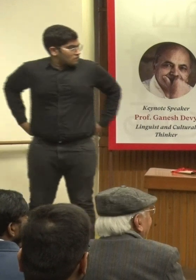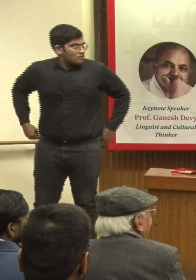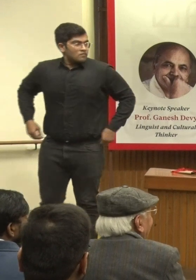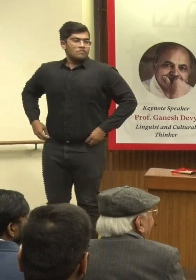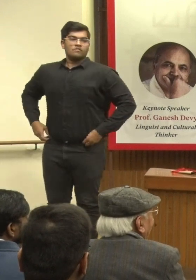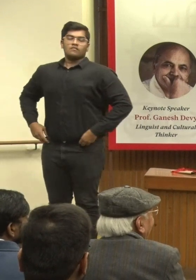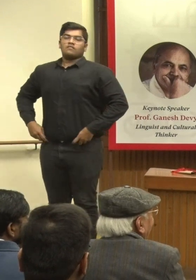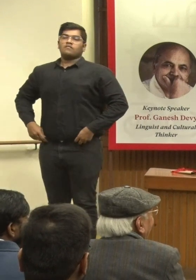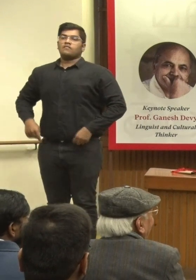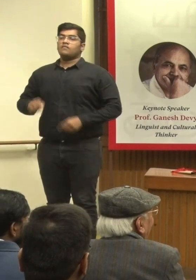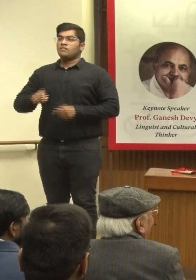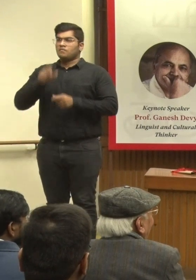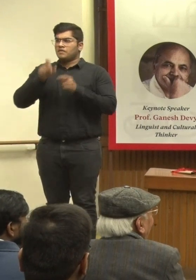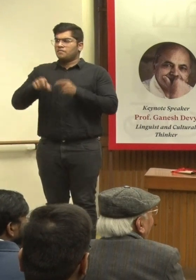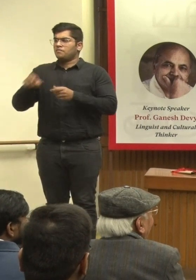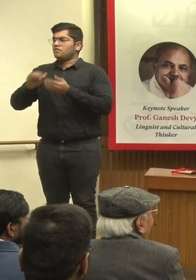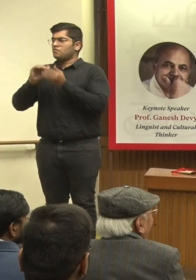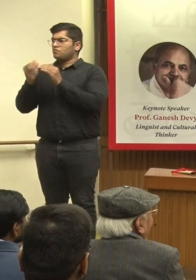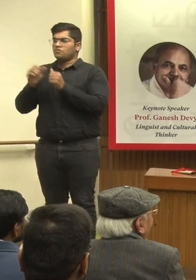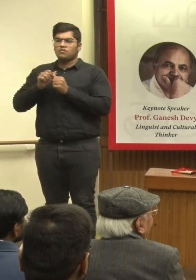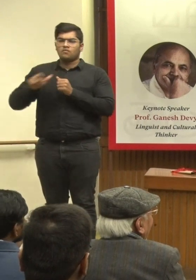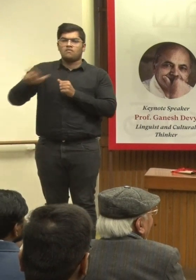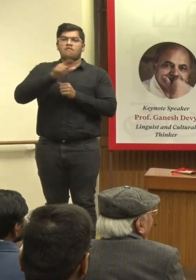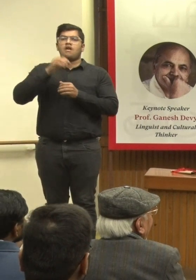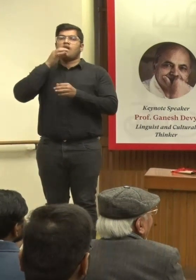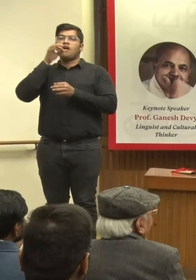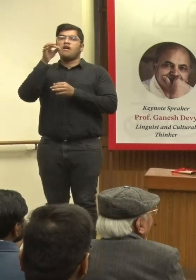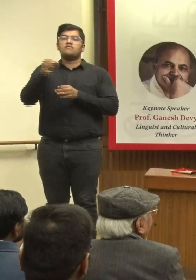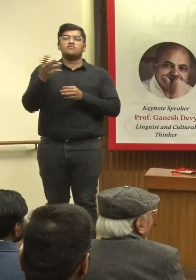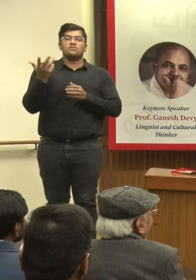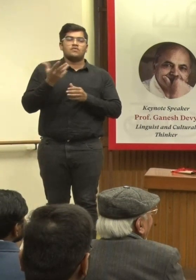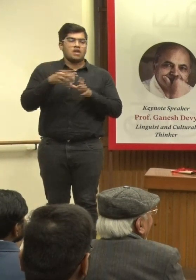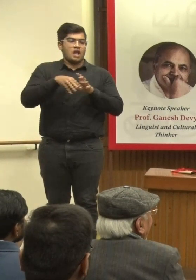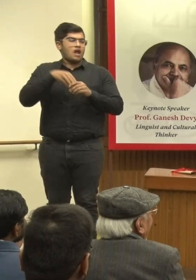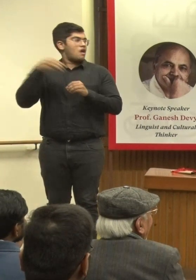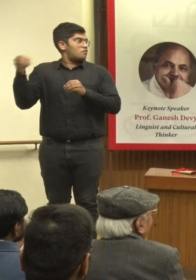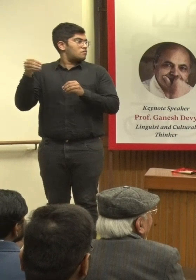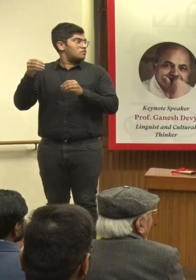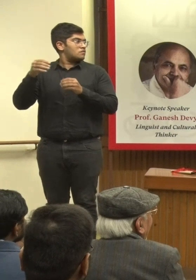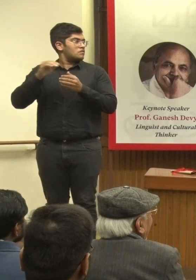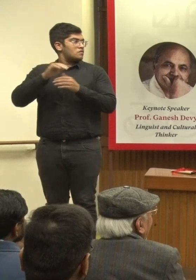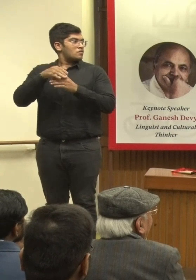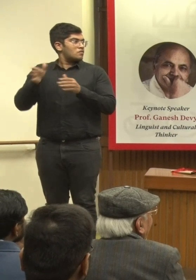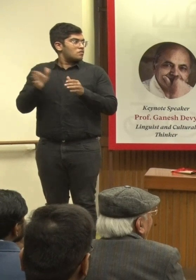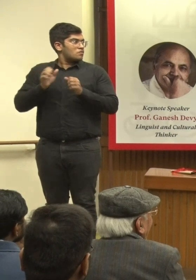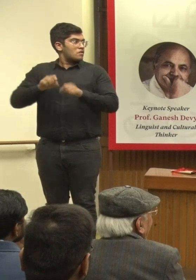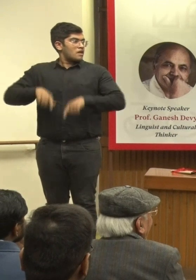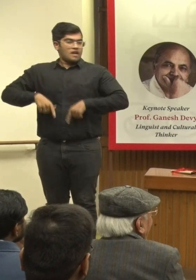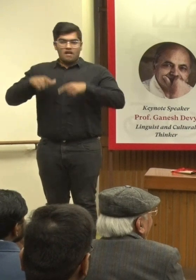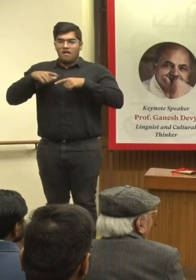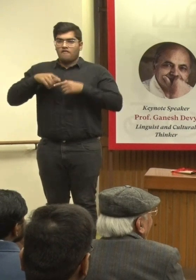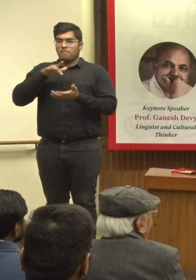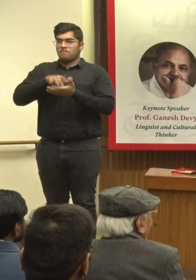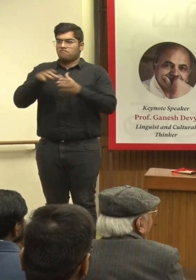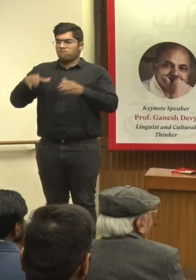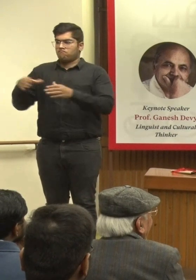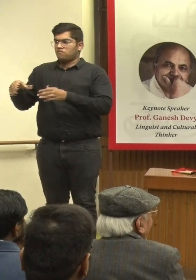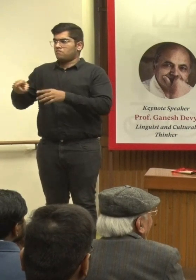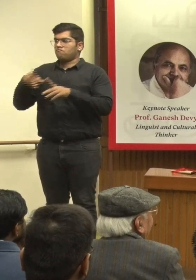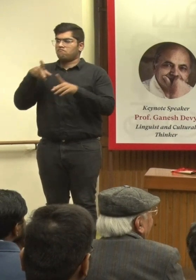They were asked to go out of the settlements. The settlement wires were cut,